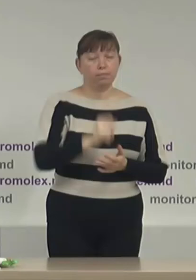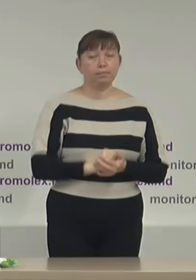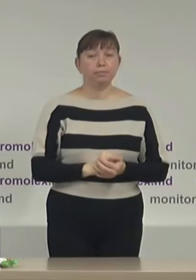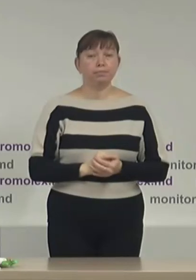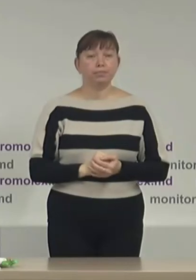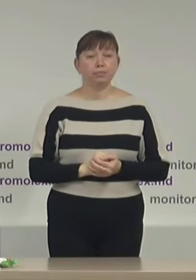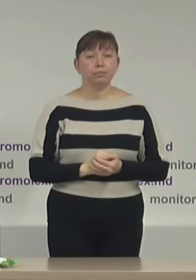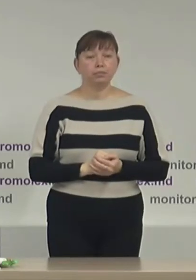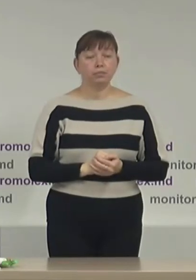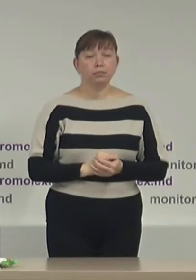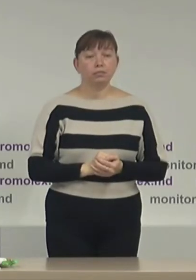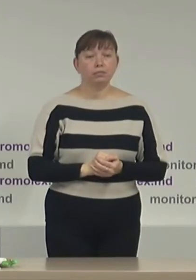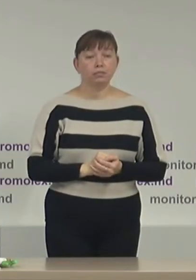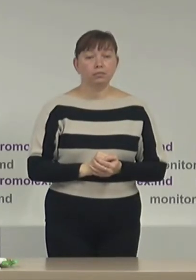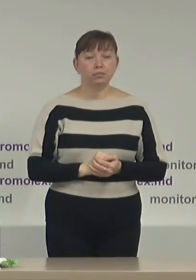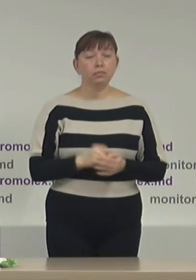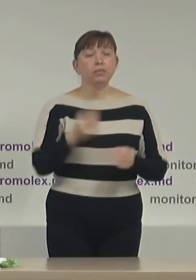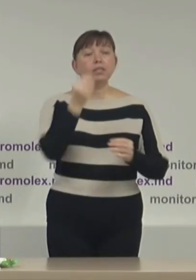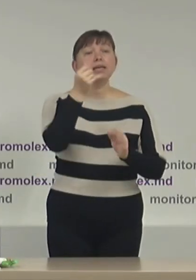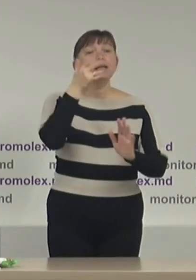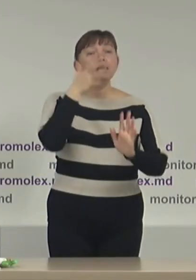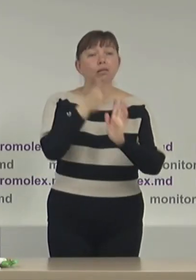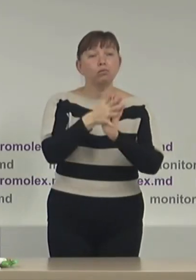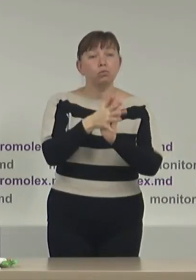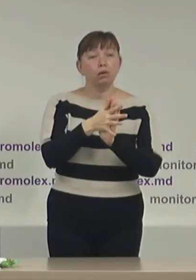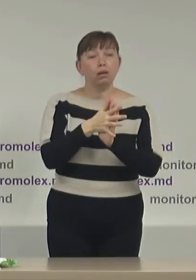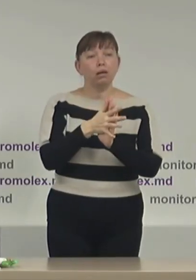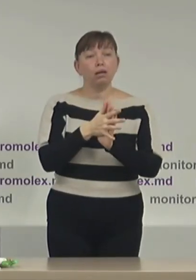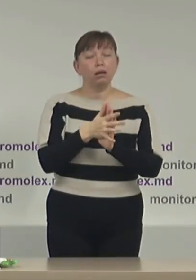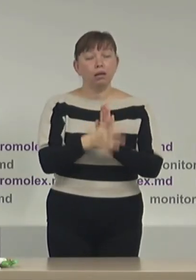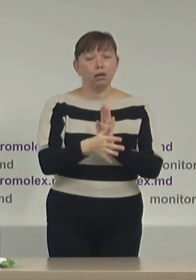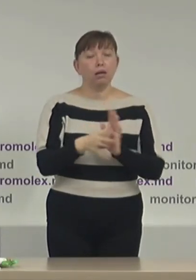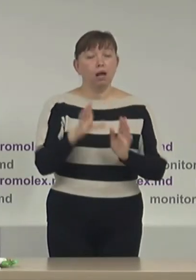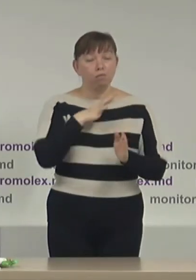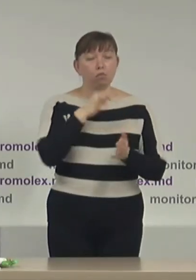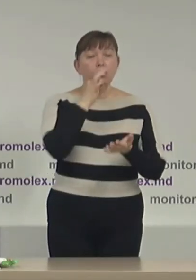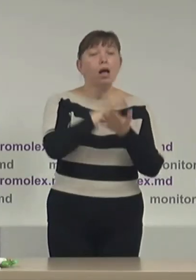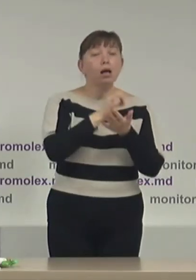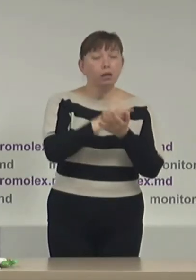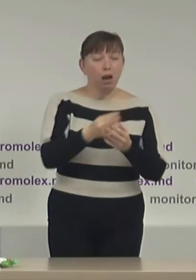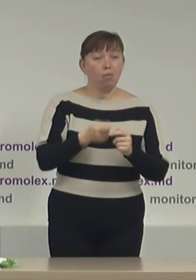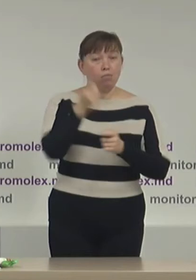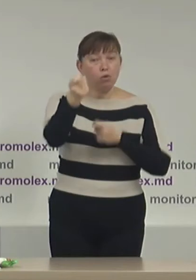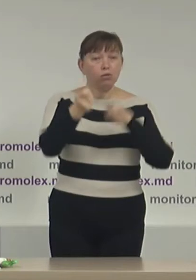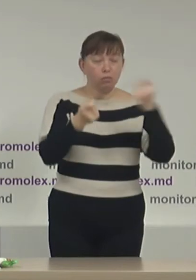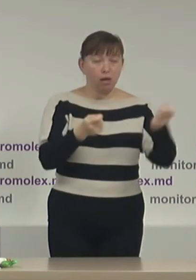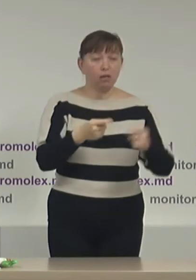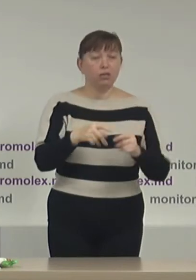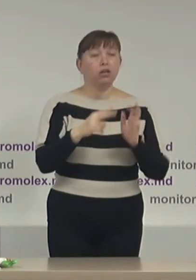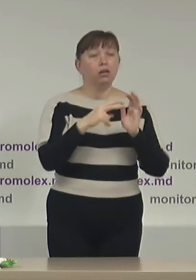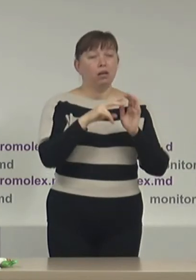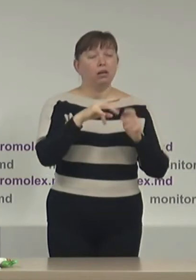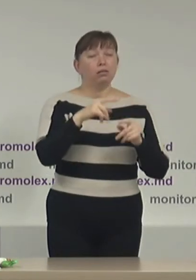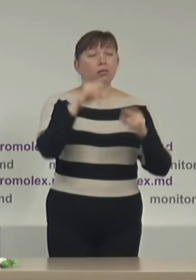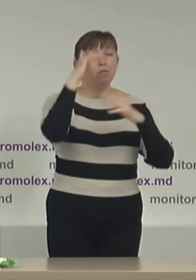956,812 lei were collected by both electoral contenders. The spending reported by